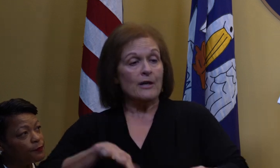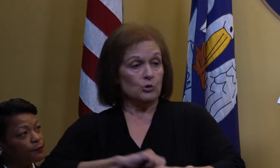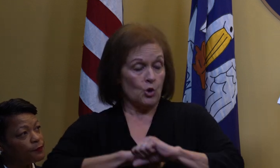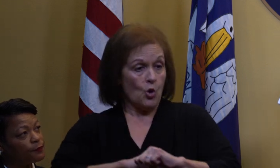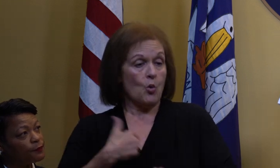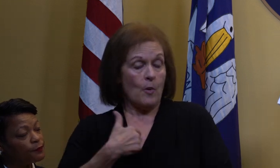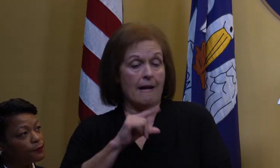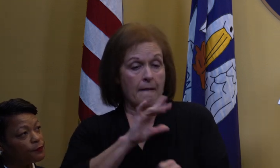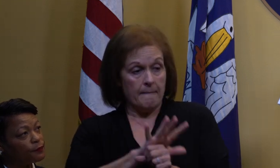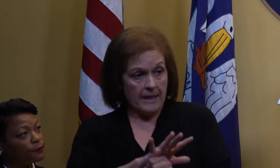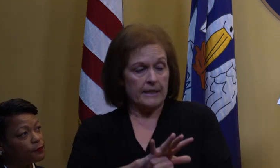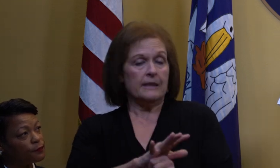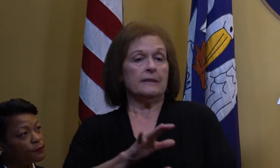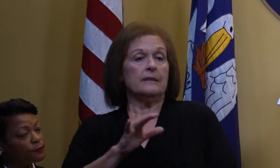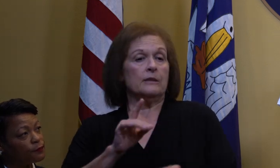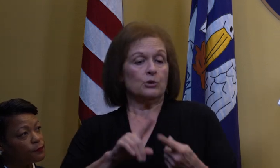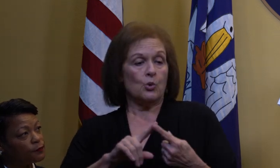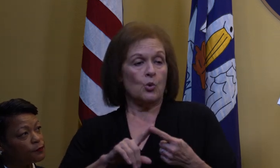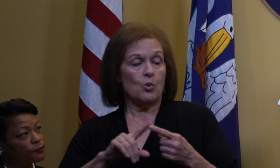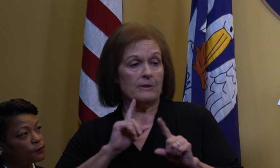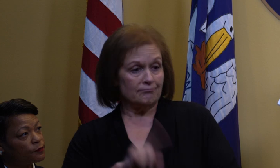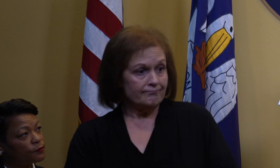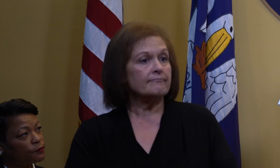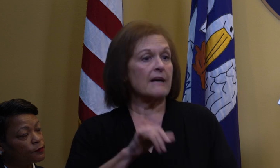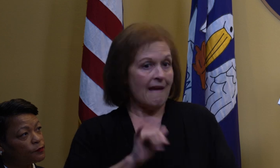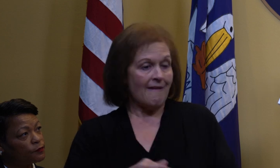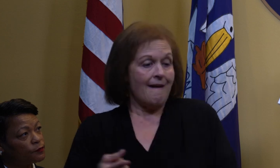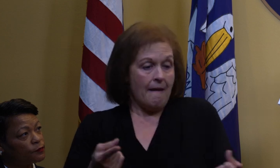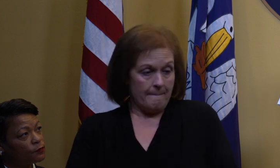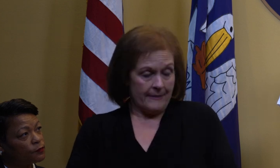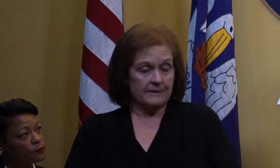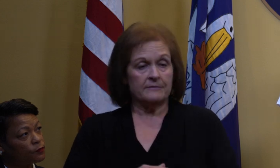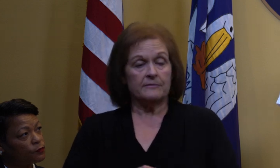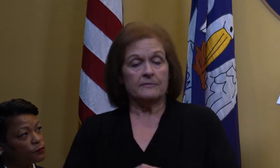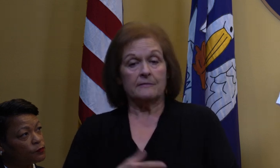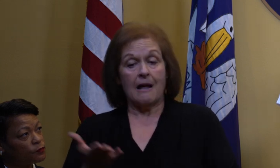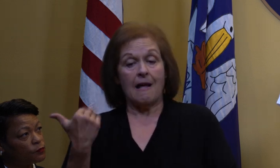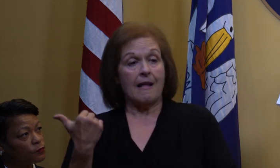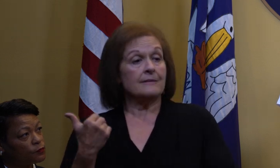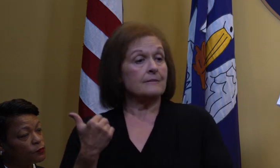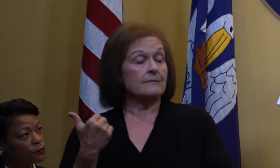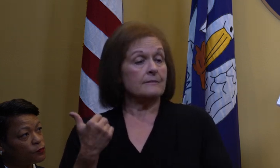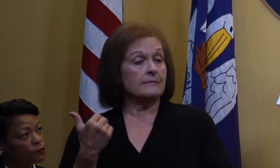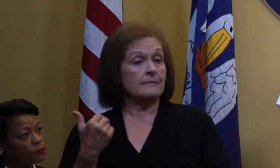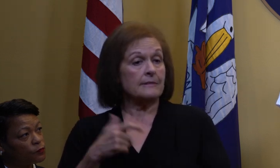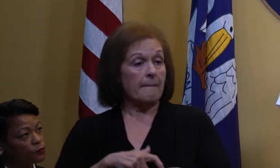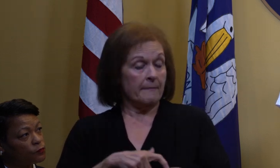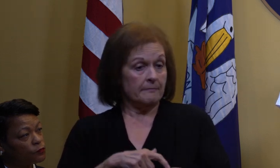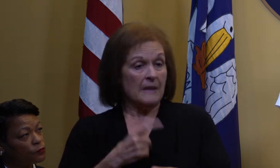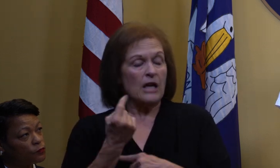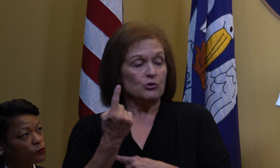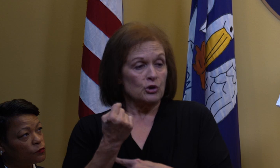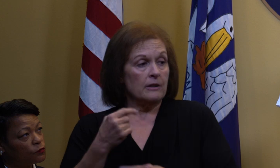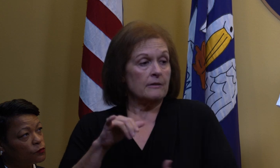committed to coordinating the city's response should a storm come our way. Since last hurricane season, some of the initiatives that we've continued